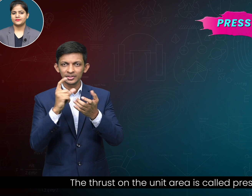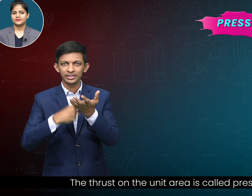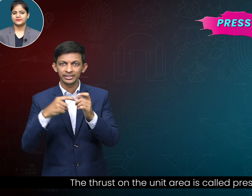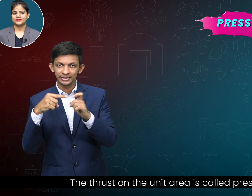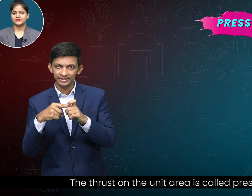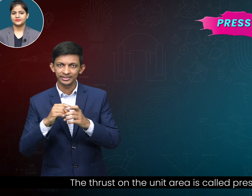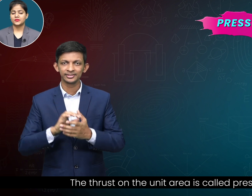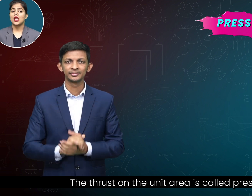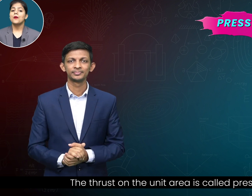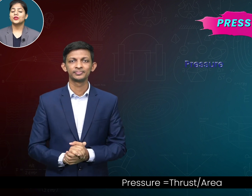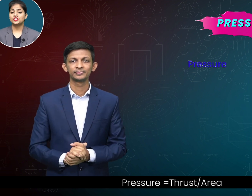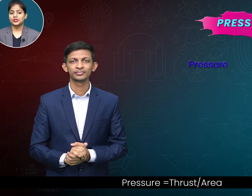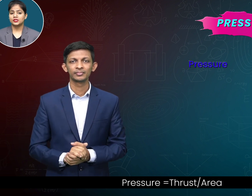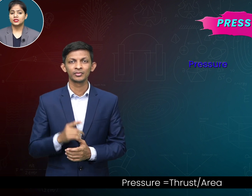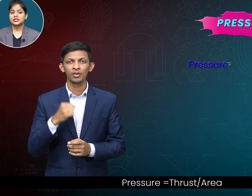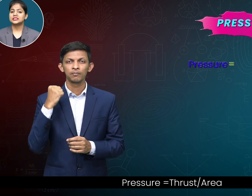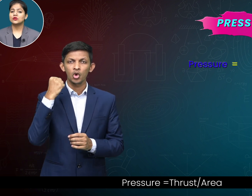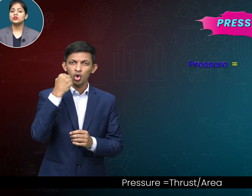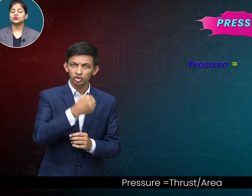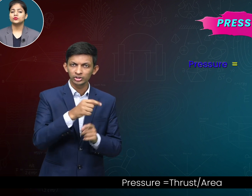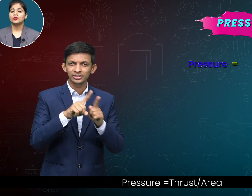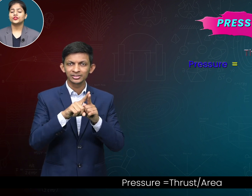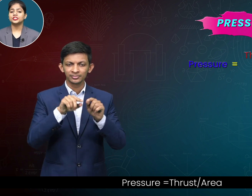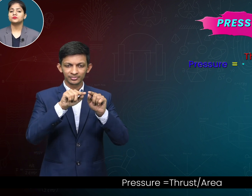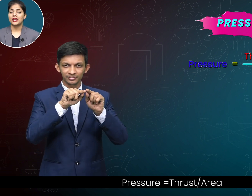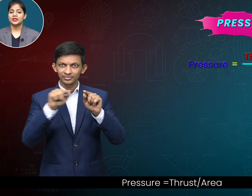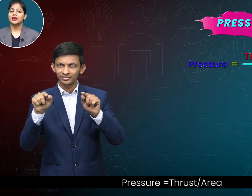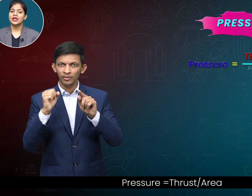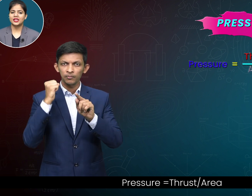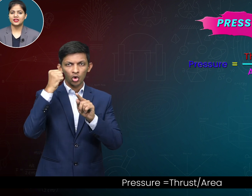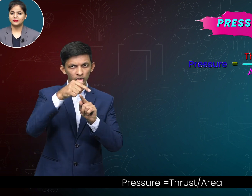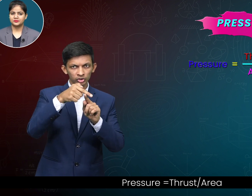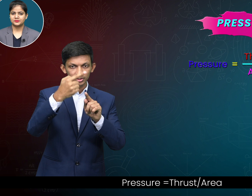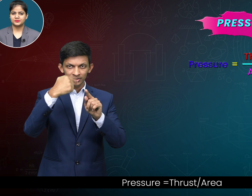Pressure is equal to thrust by area.